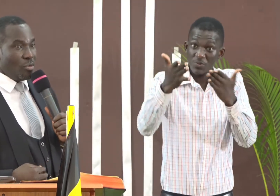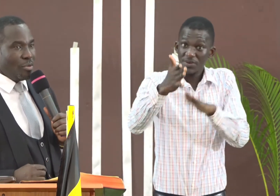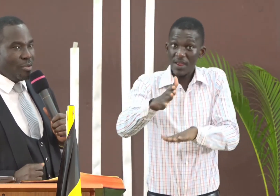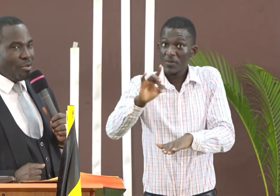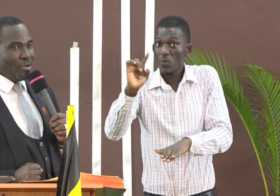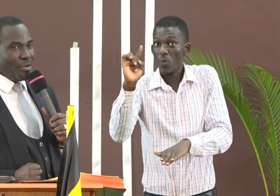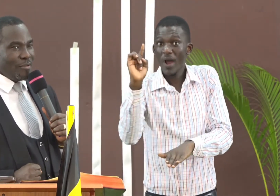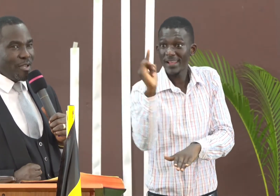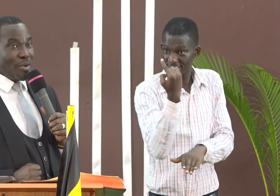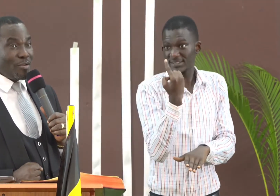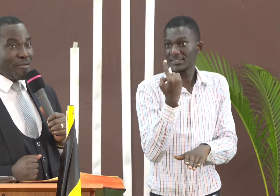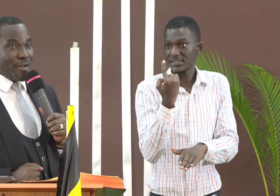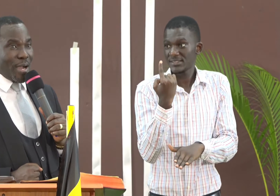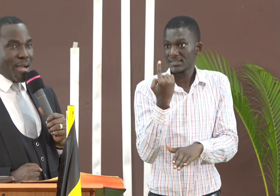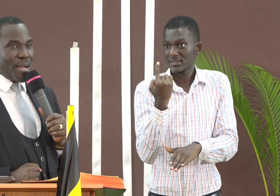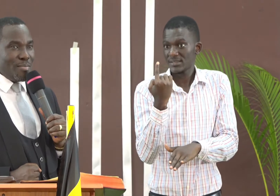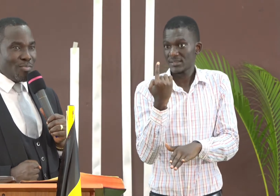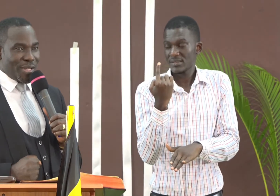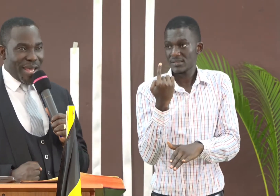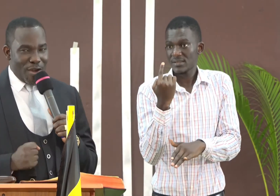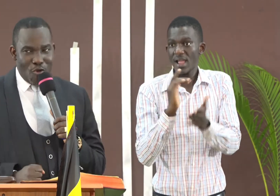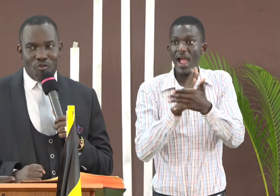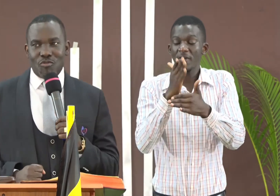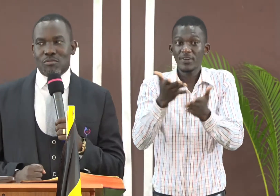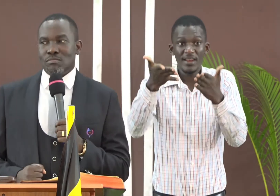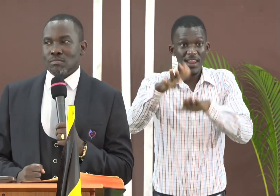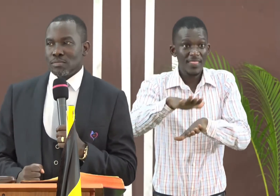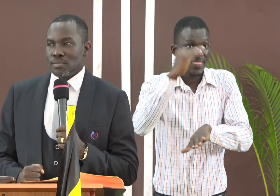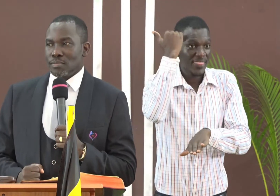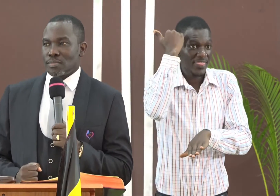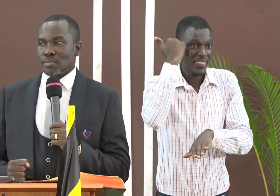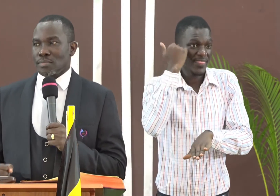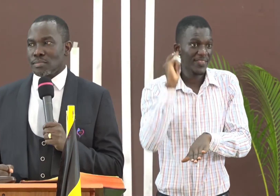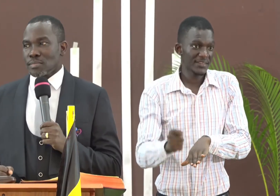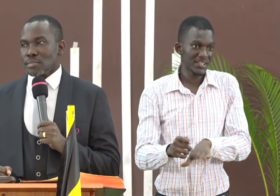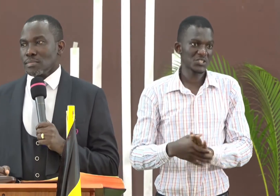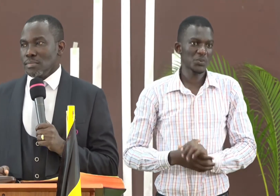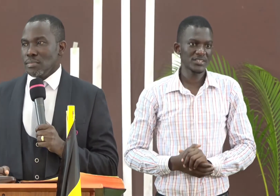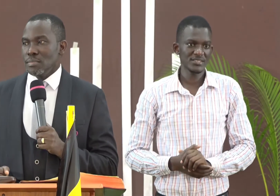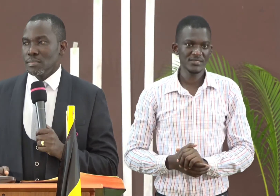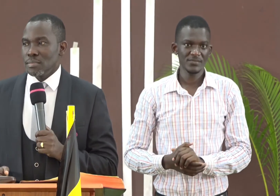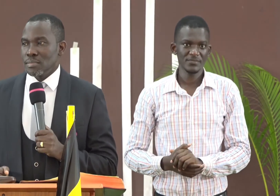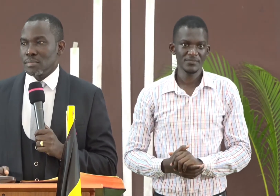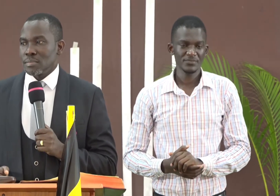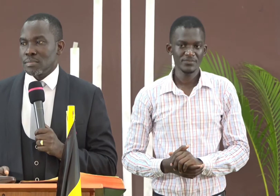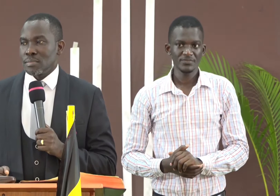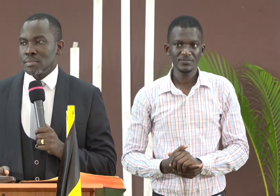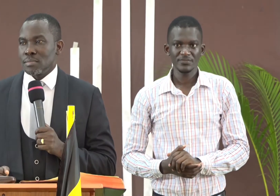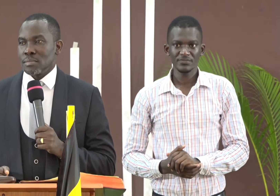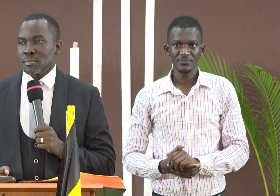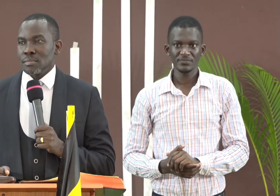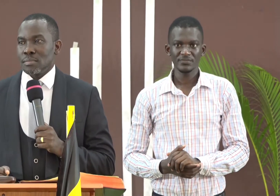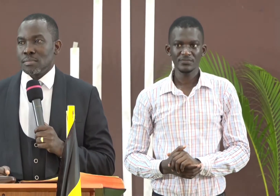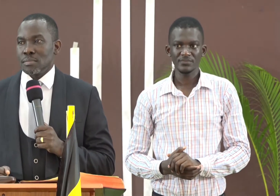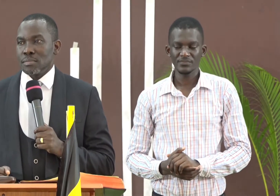gumu n'oluvannyuma lw'okufa musango. It was prepared for each one of us